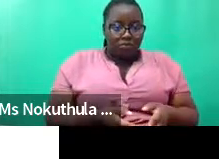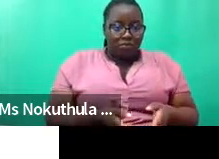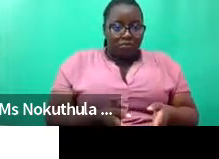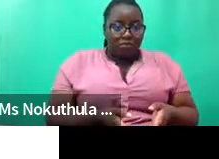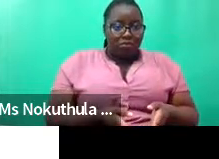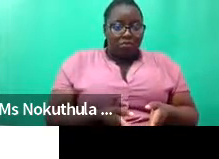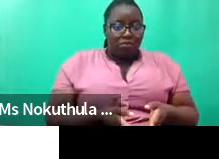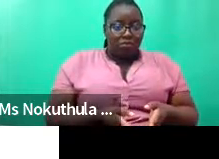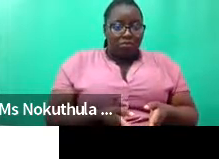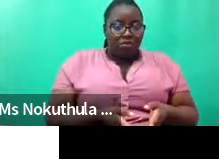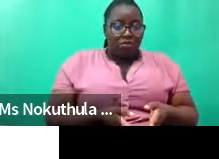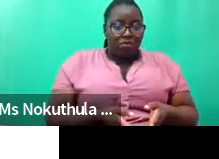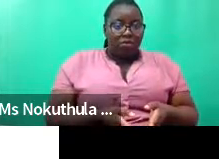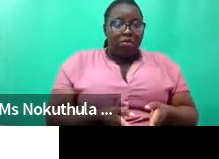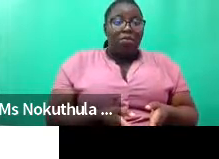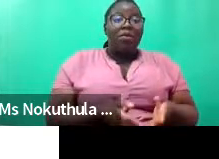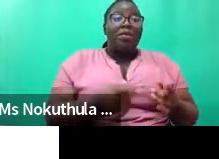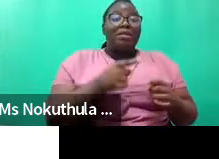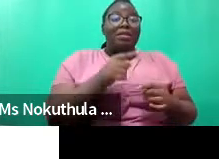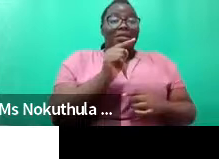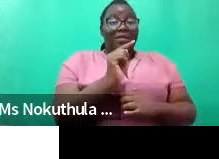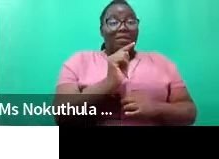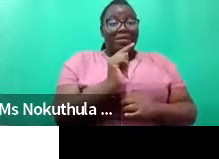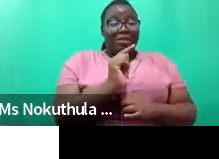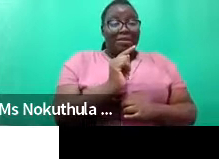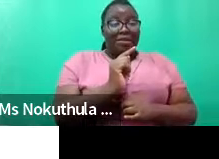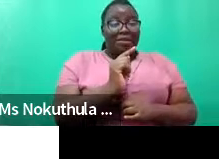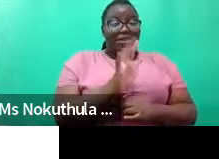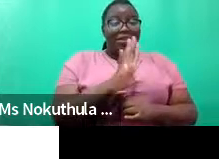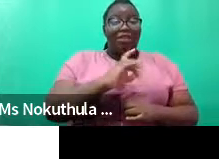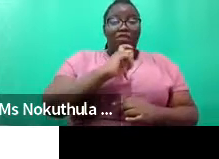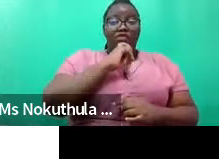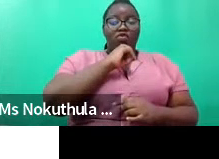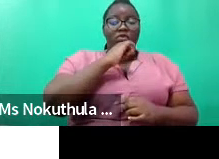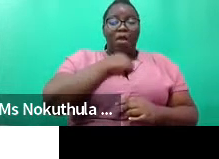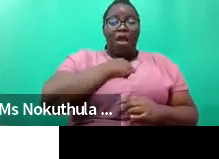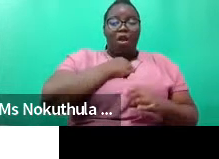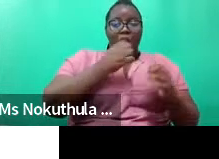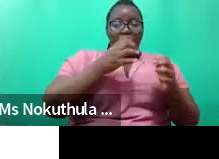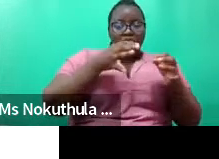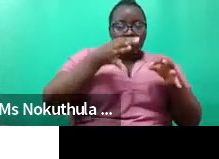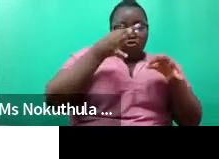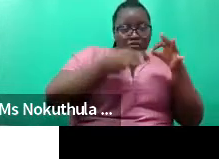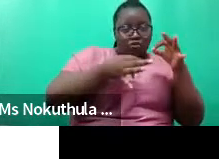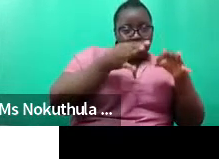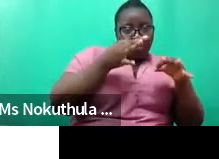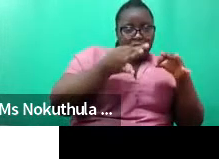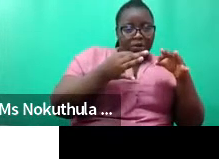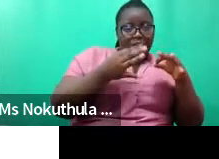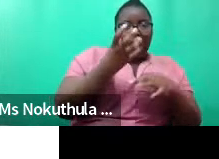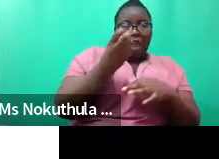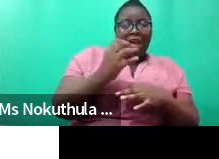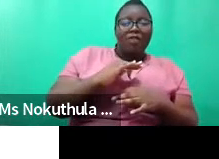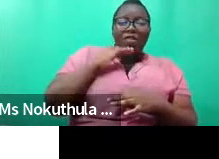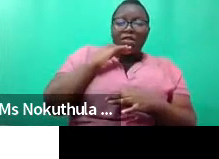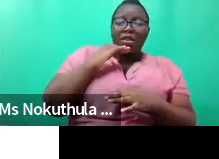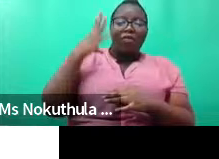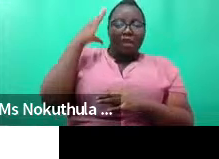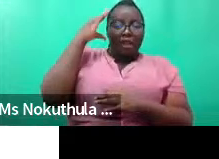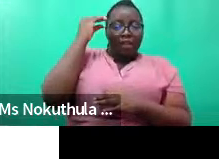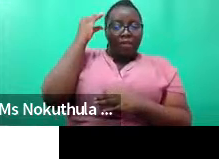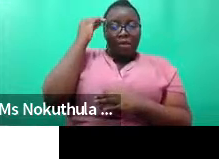Is this because I use my own judgment to find the research participants who had sufficient experience about the research